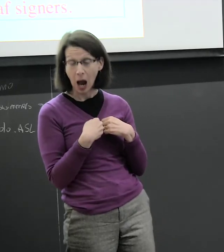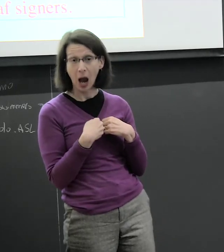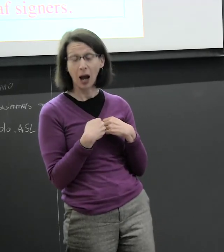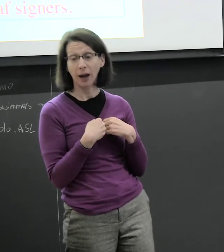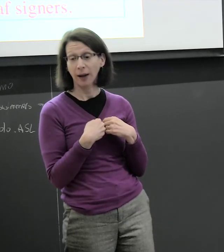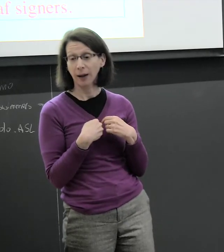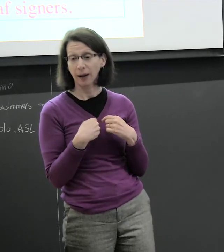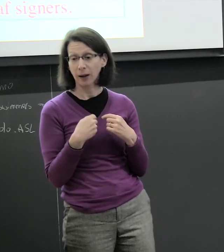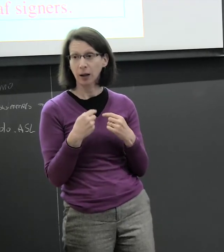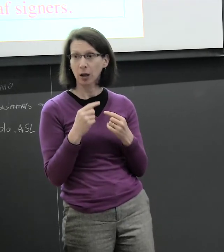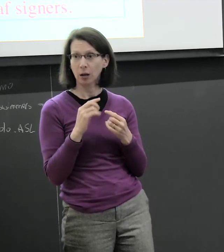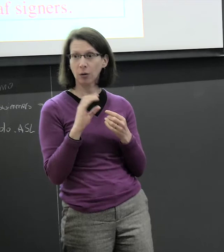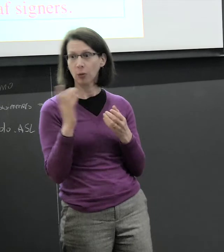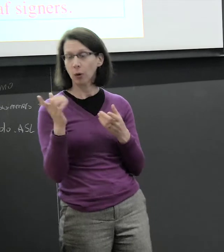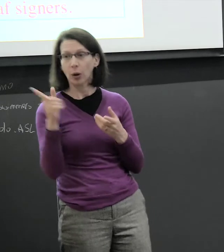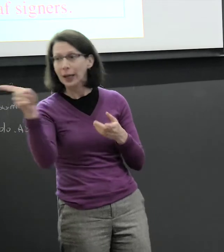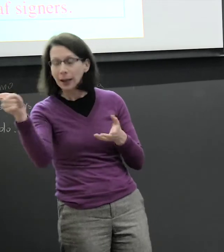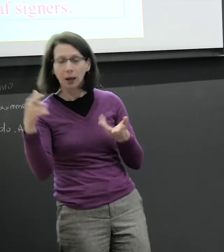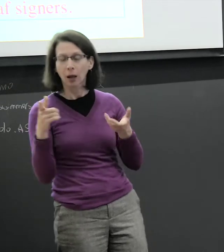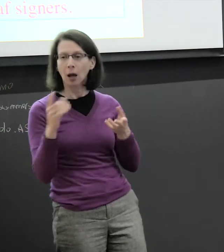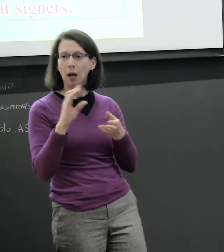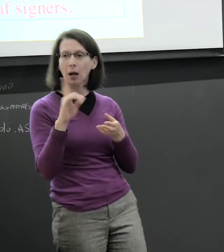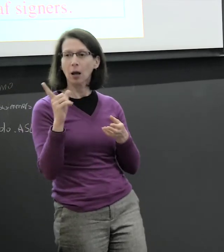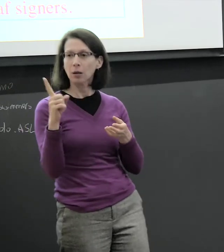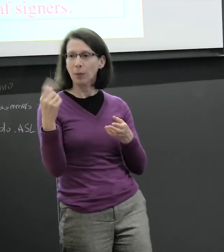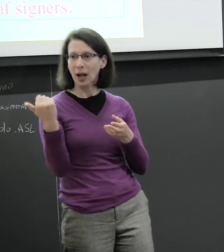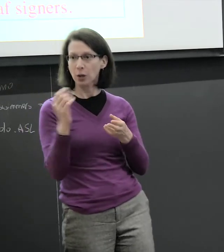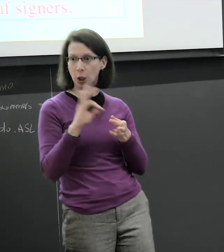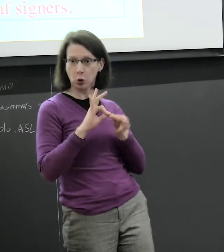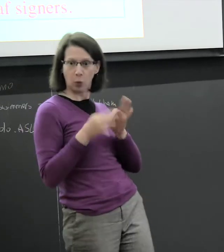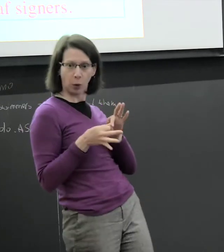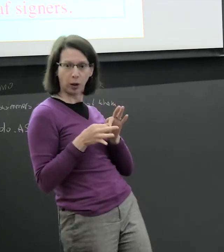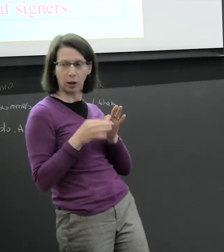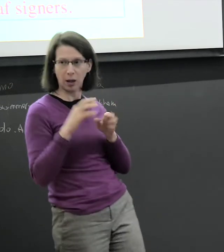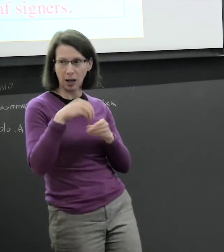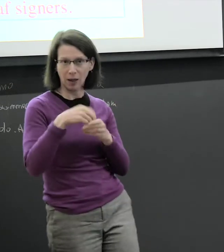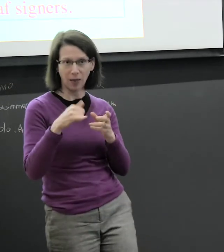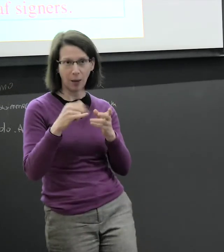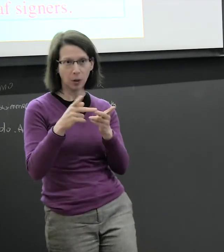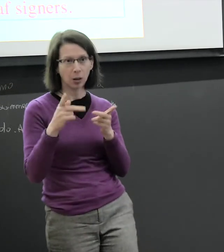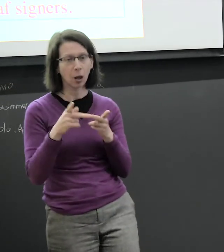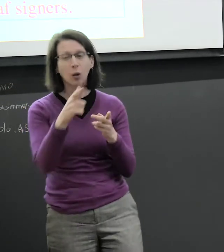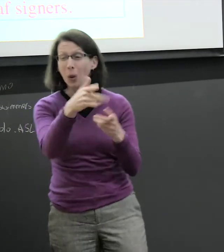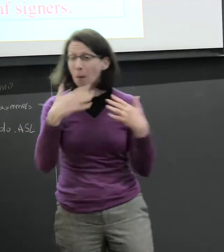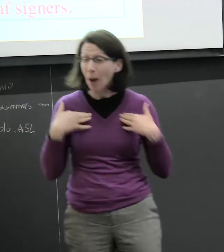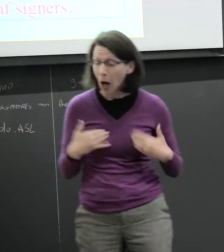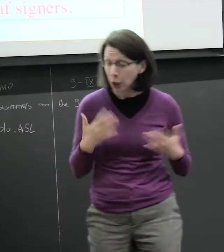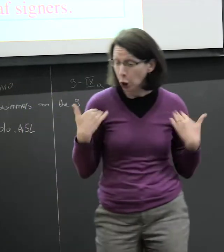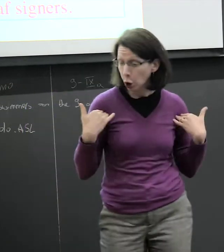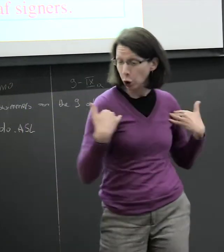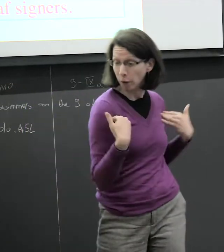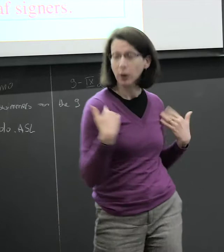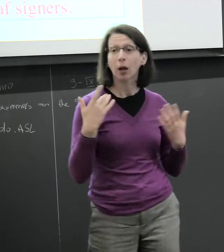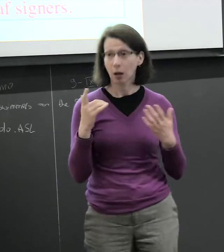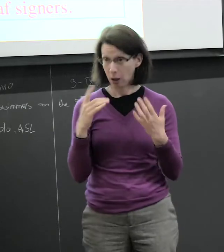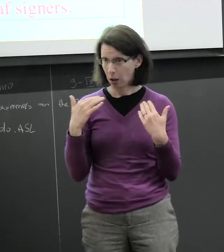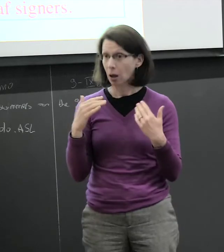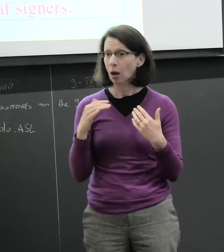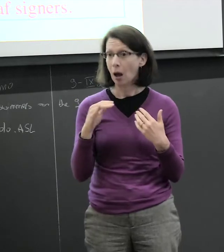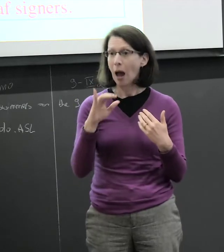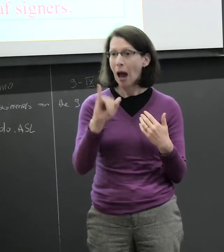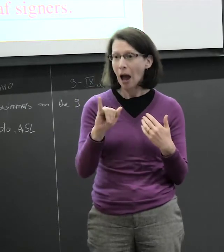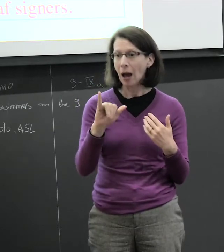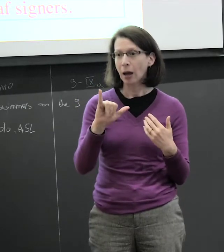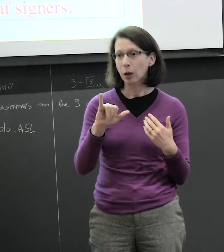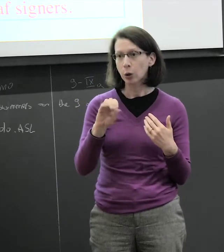with respect to that position. He so must there's been step away. Yes. Or shift his body. Yes, these are shifted interpretations of I,